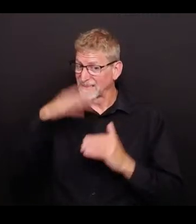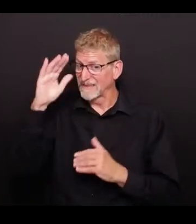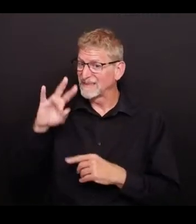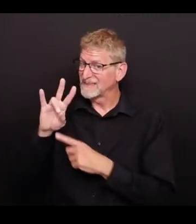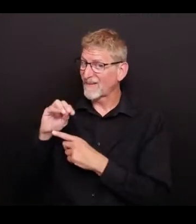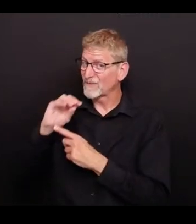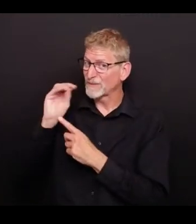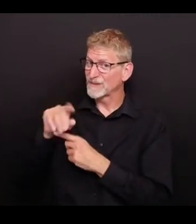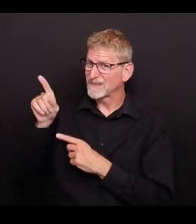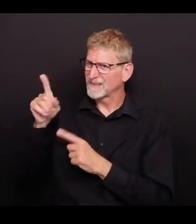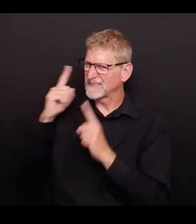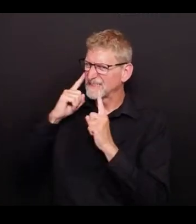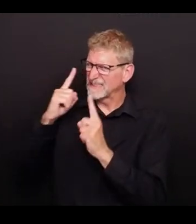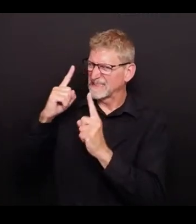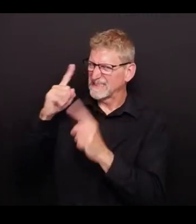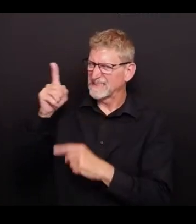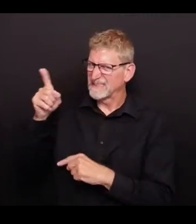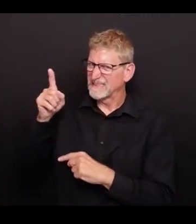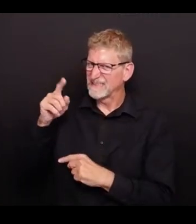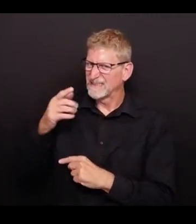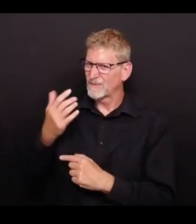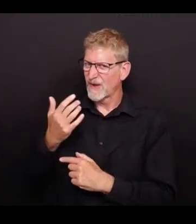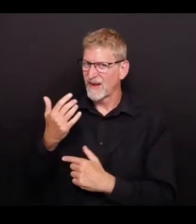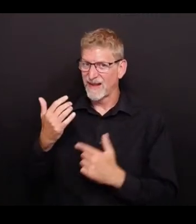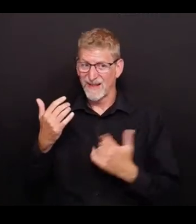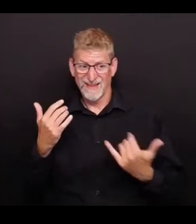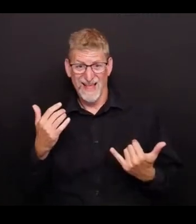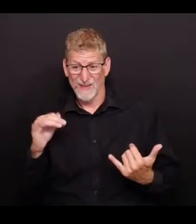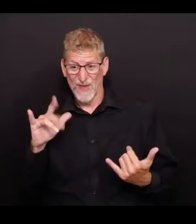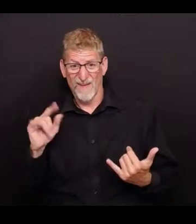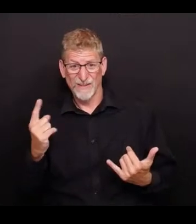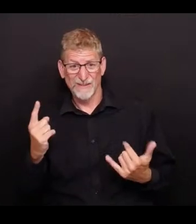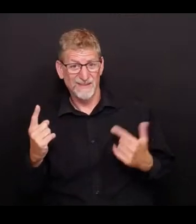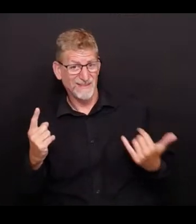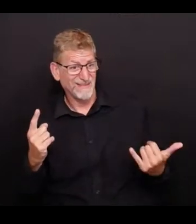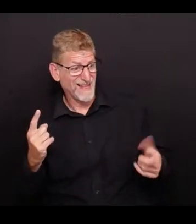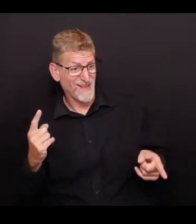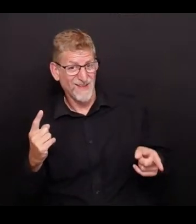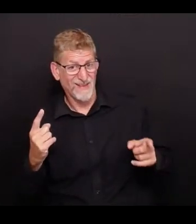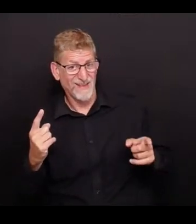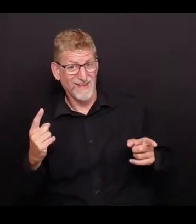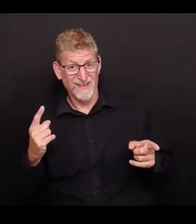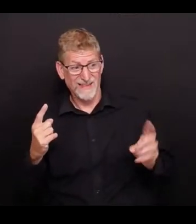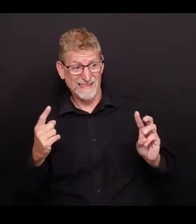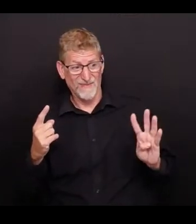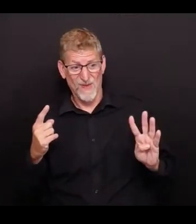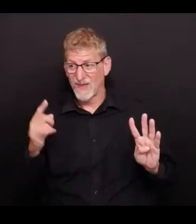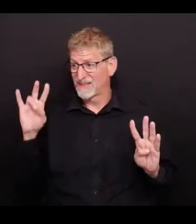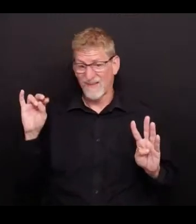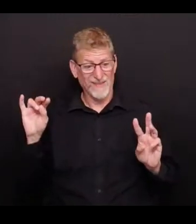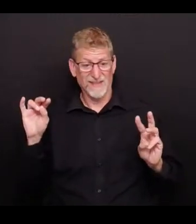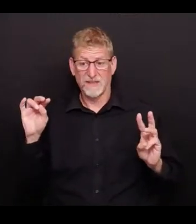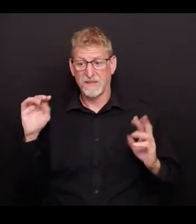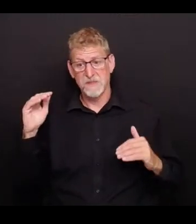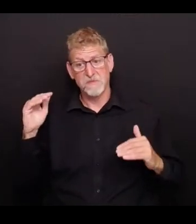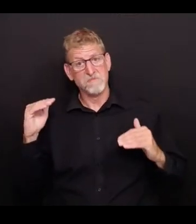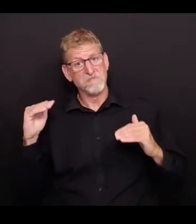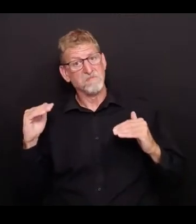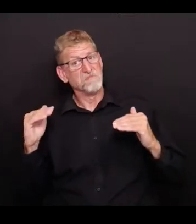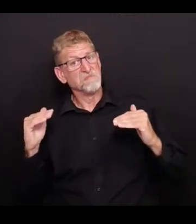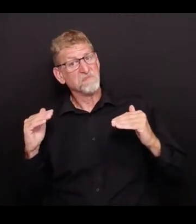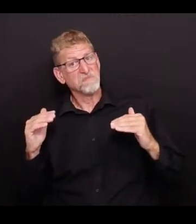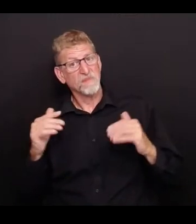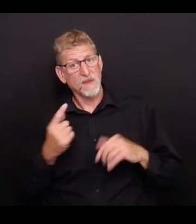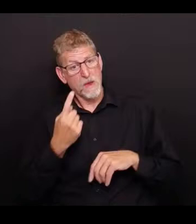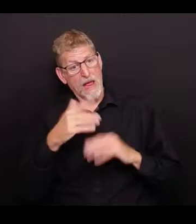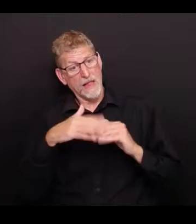by July 1st. And when we look at that goal, we're at 64.4% that have had that first dose that he's looking